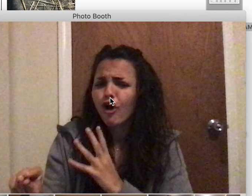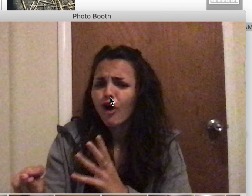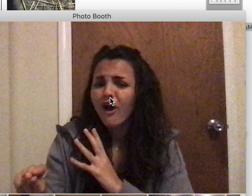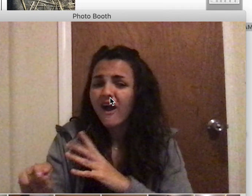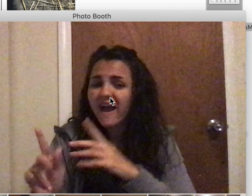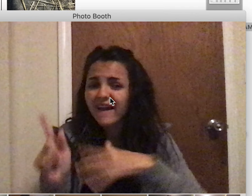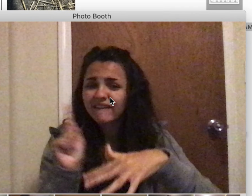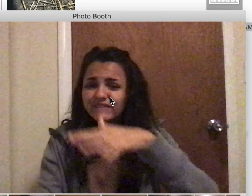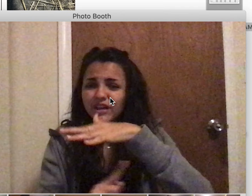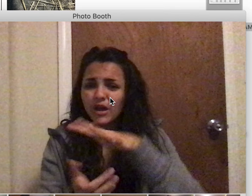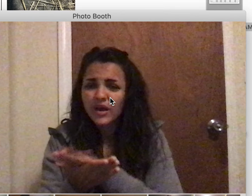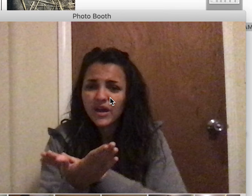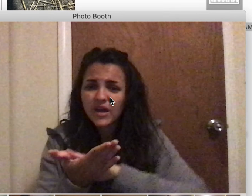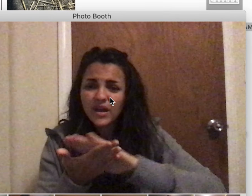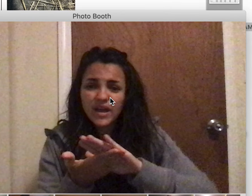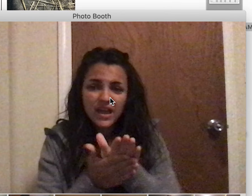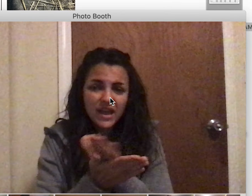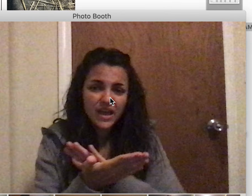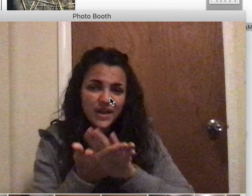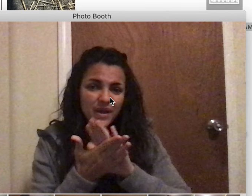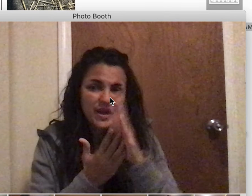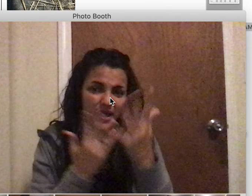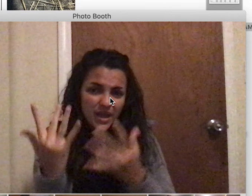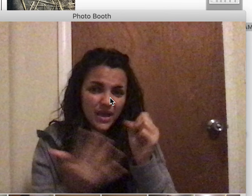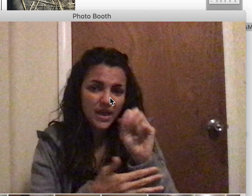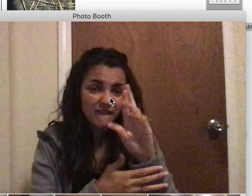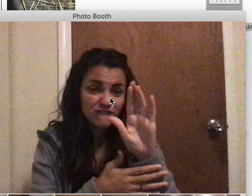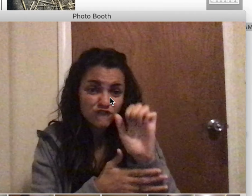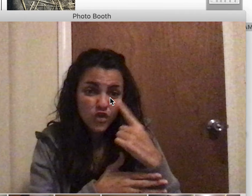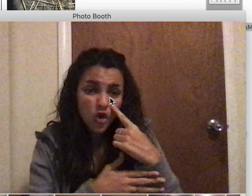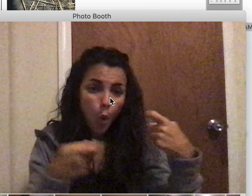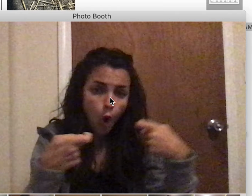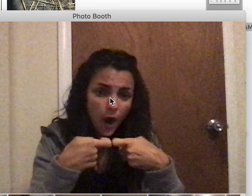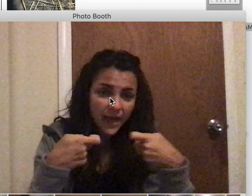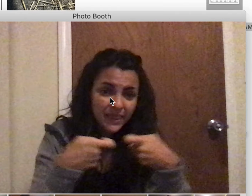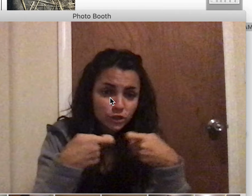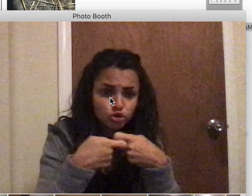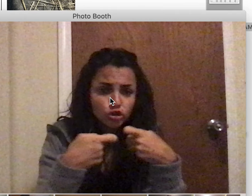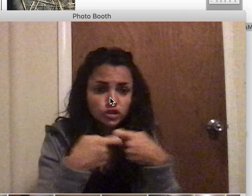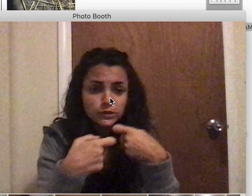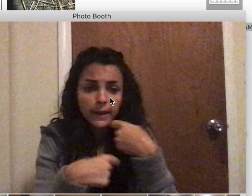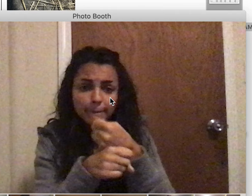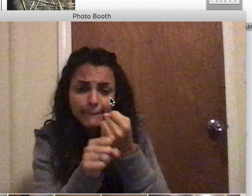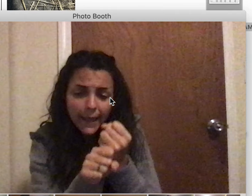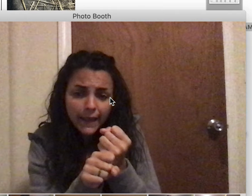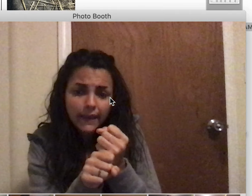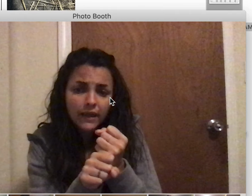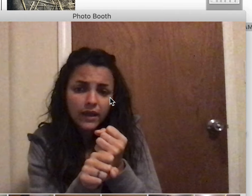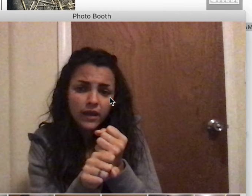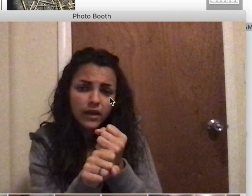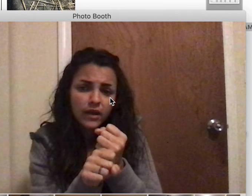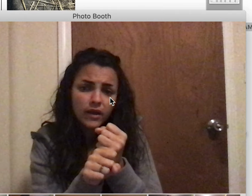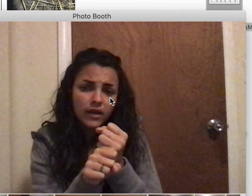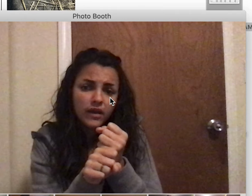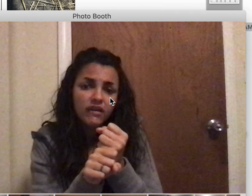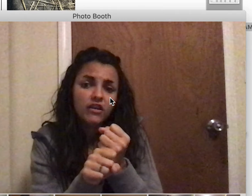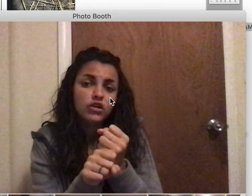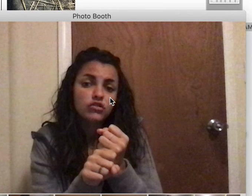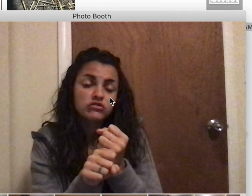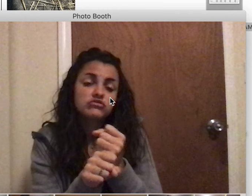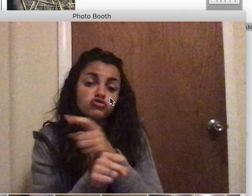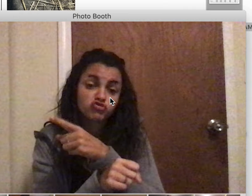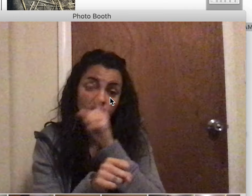Clean burning energy source for electricity generation, a growing role in the vehicle market,